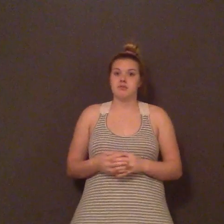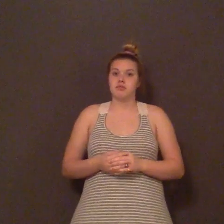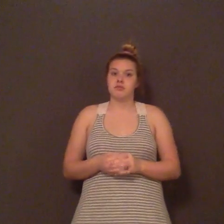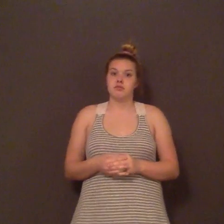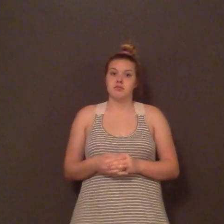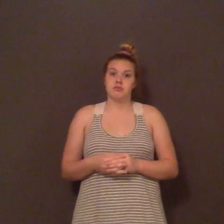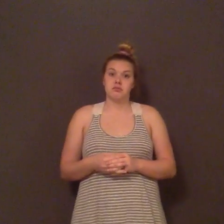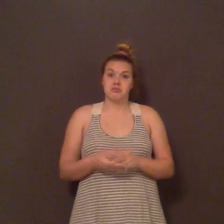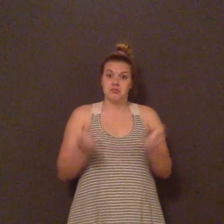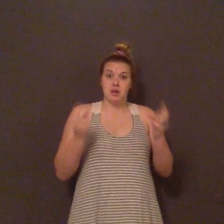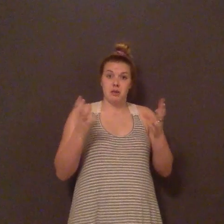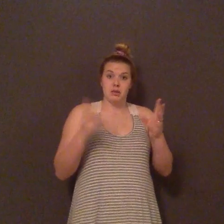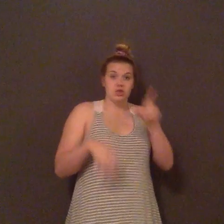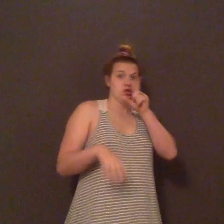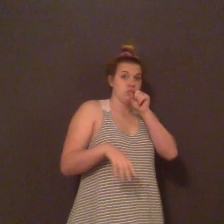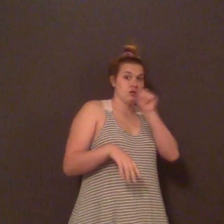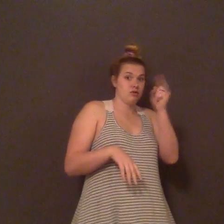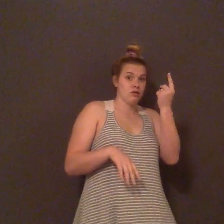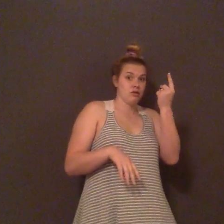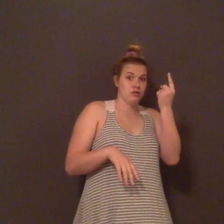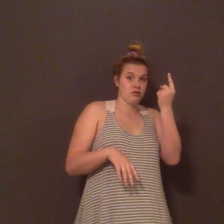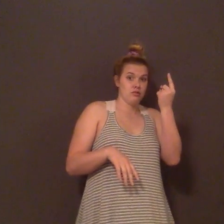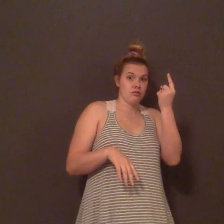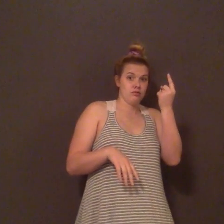the chicken came first? Raise your hands.